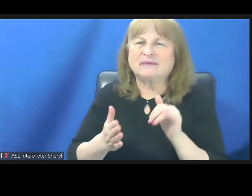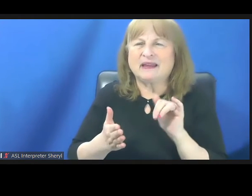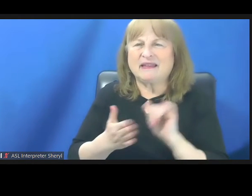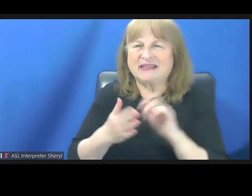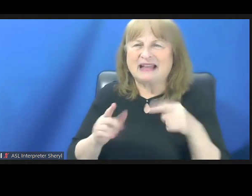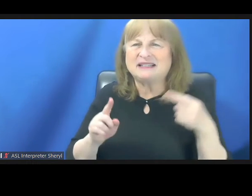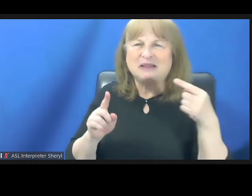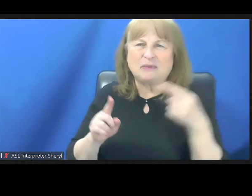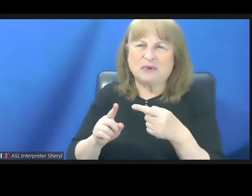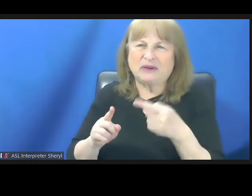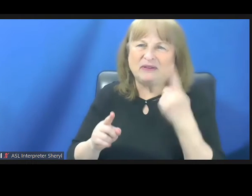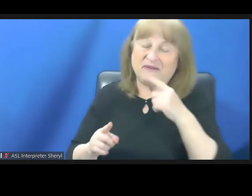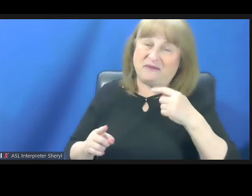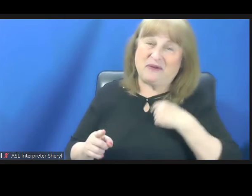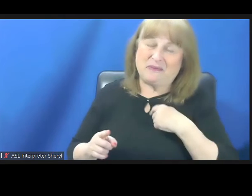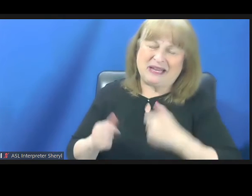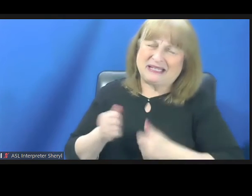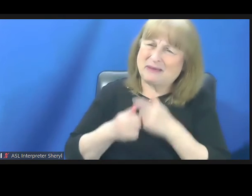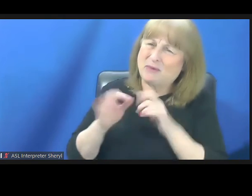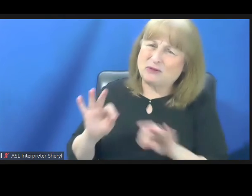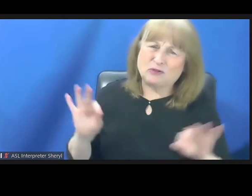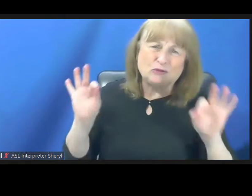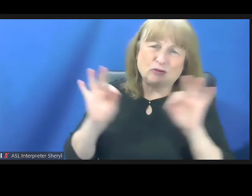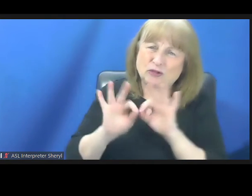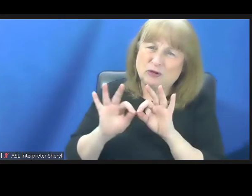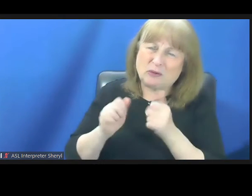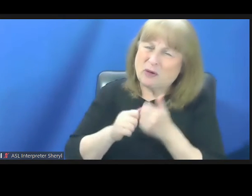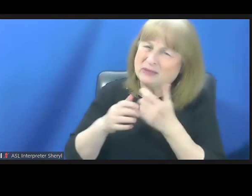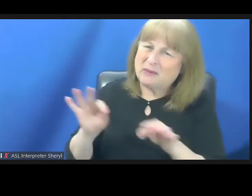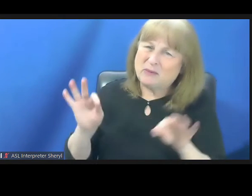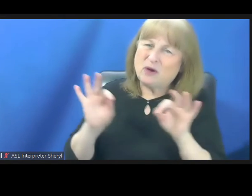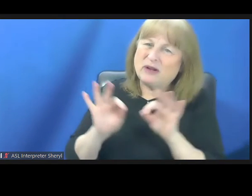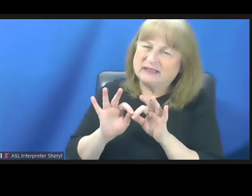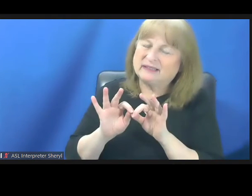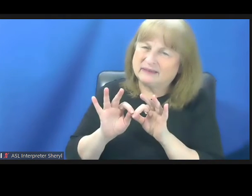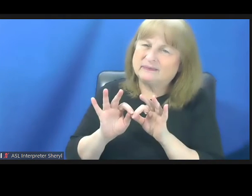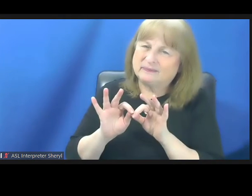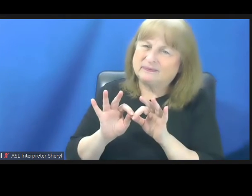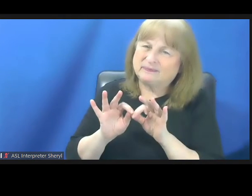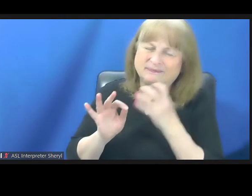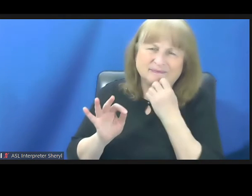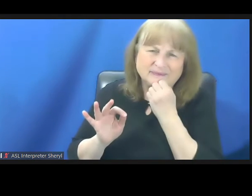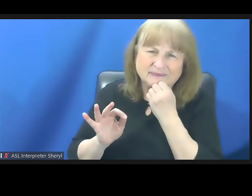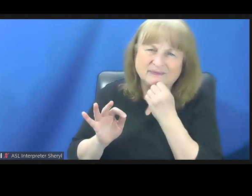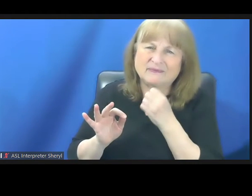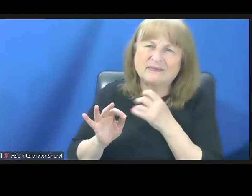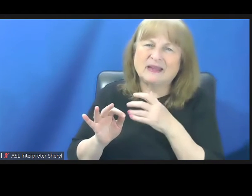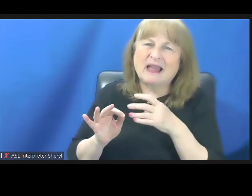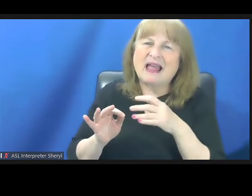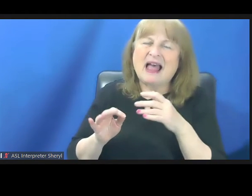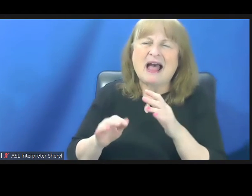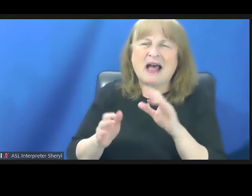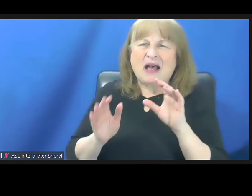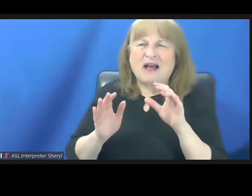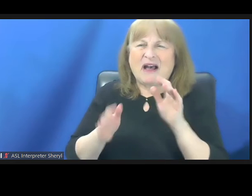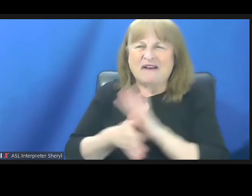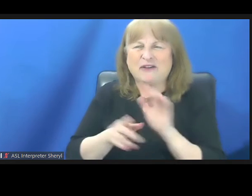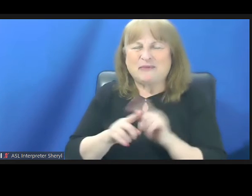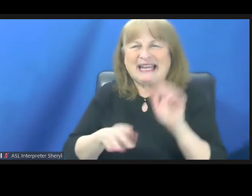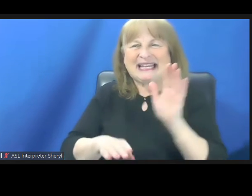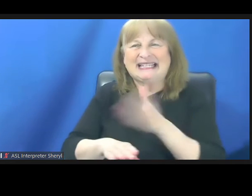That's the point that for me is the most crucial and most important. And taking a film like Singing Picture, and I tell the women,